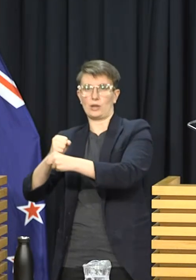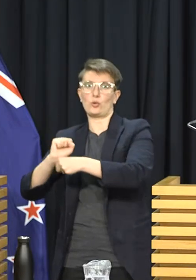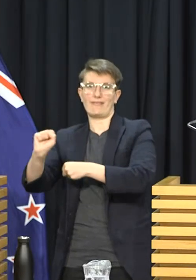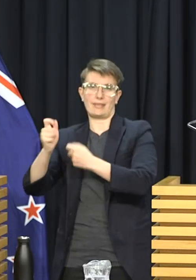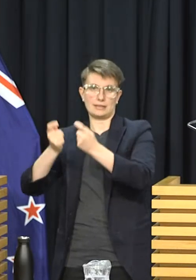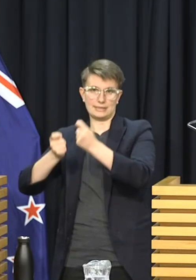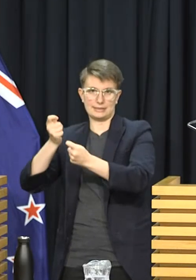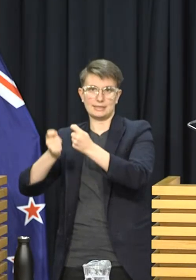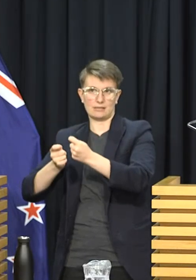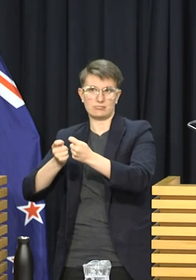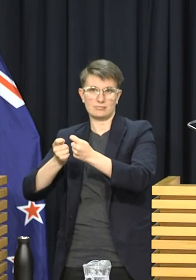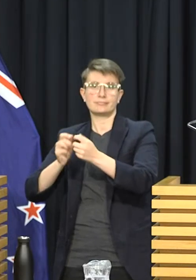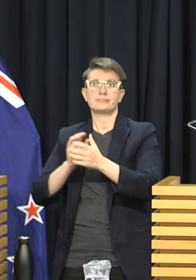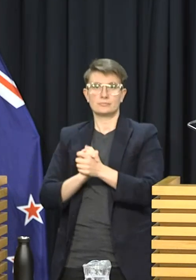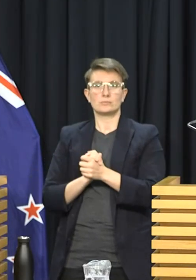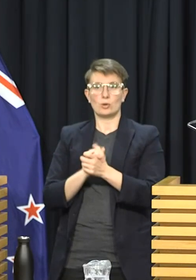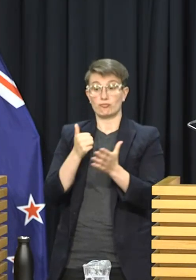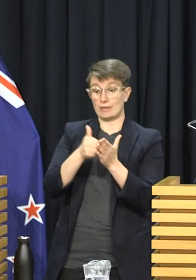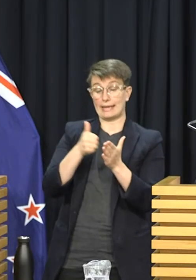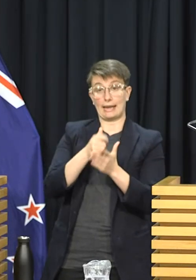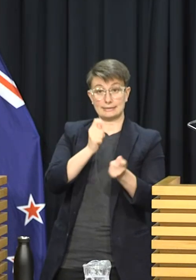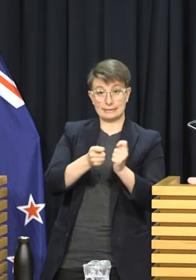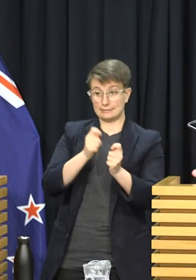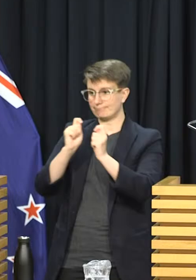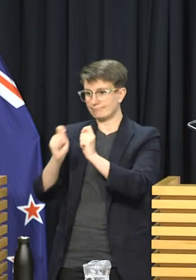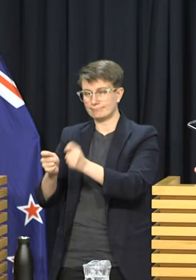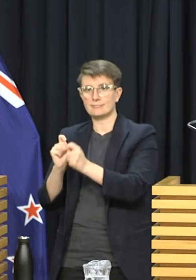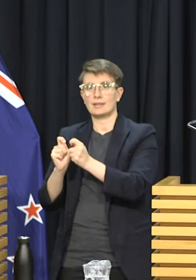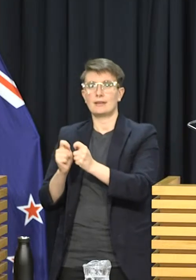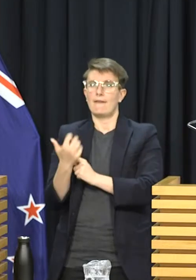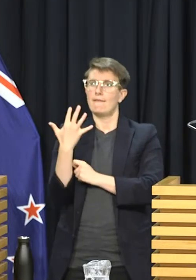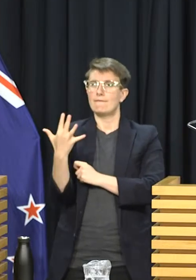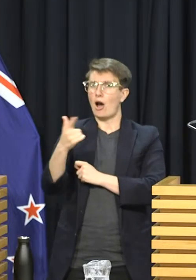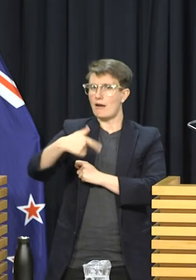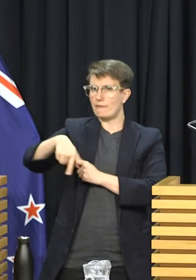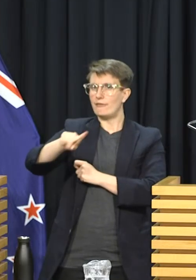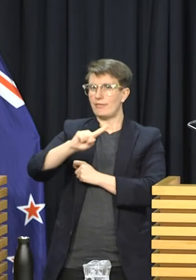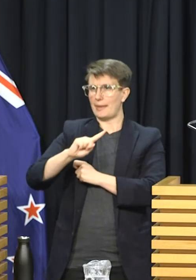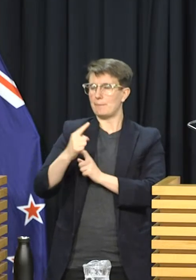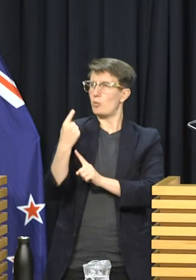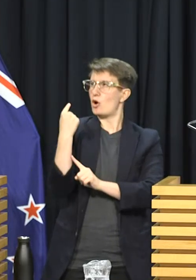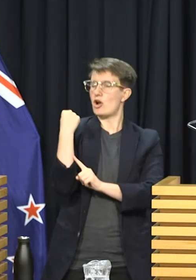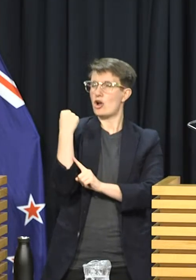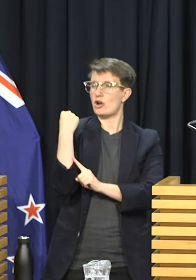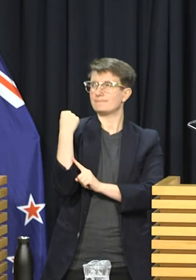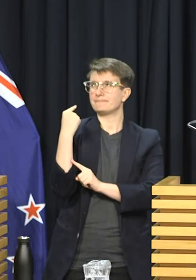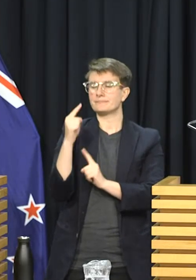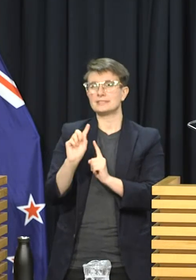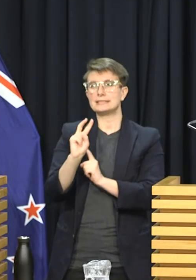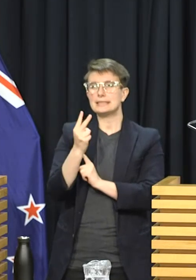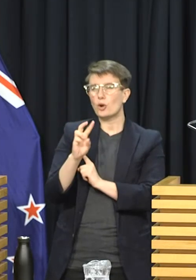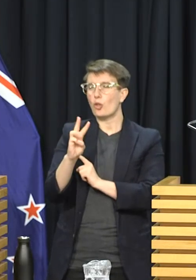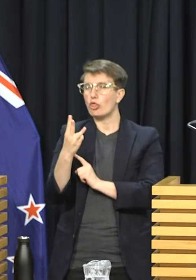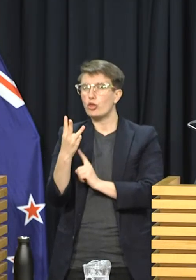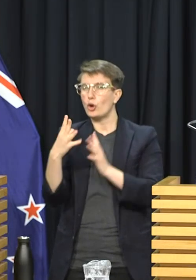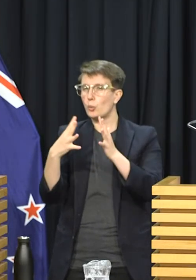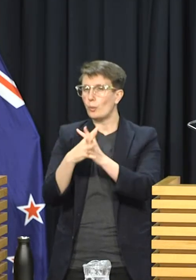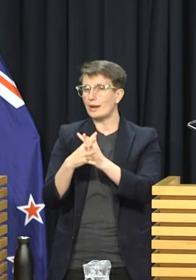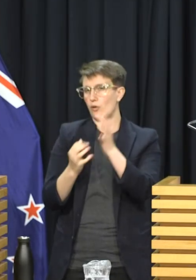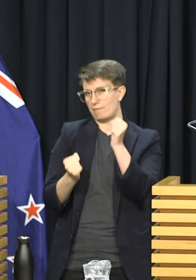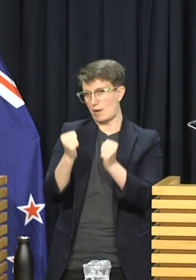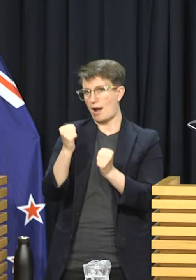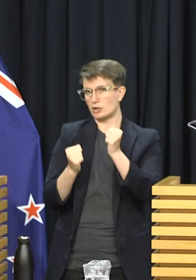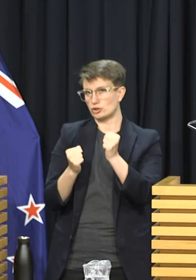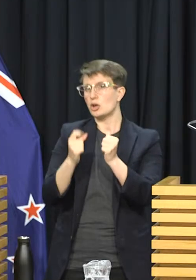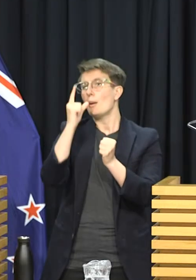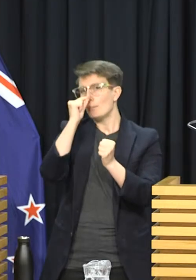those, 5 were in that sort of 2nd or 3rd week of March, which is the time that we might have expected this case